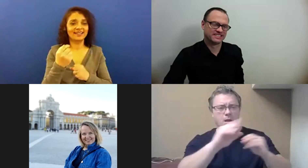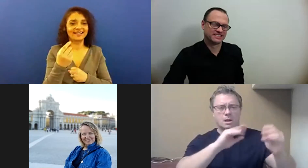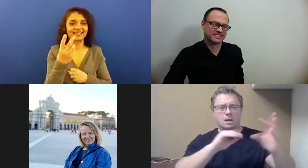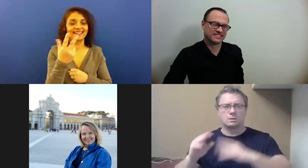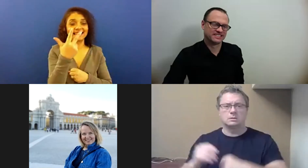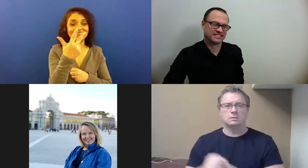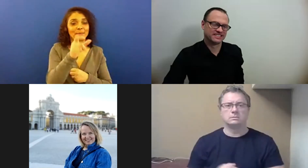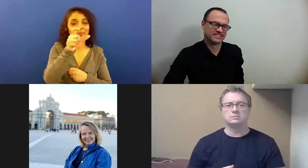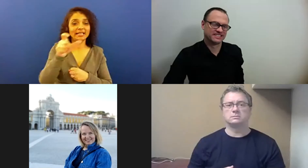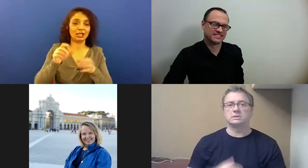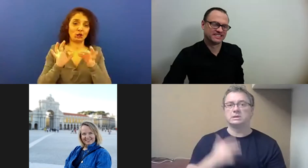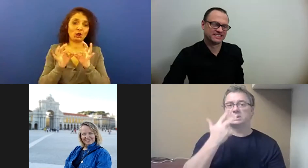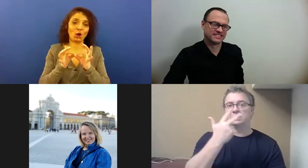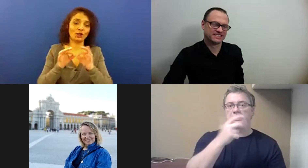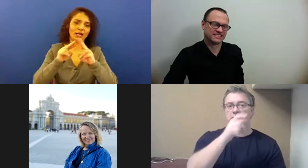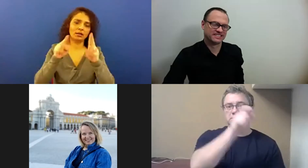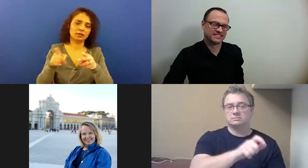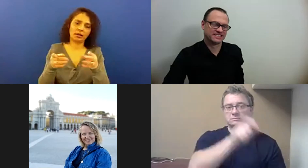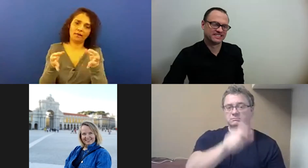Roma people in the EU.